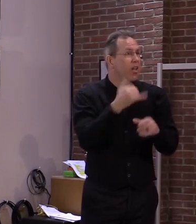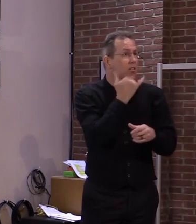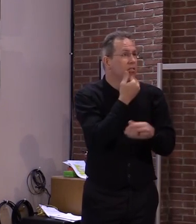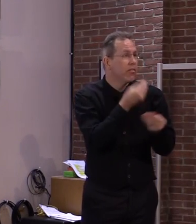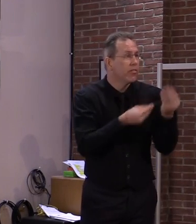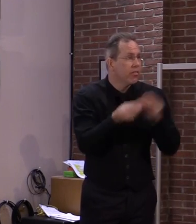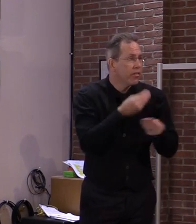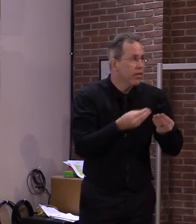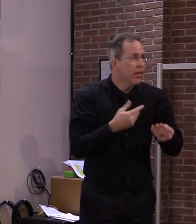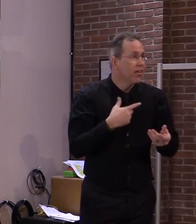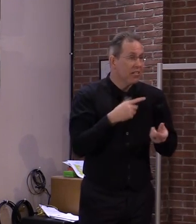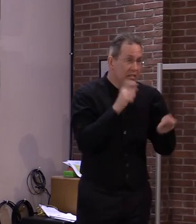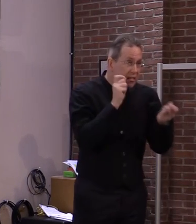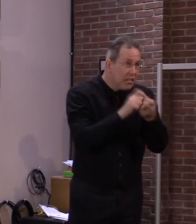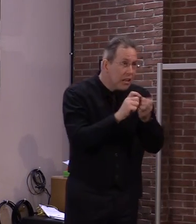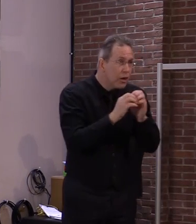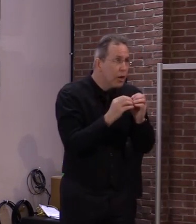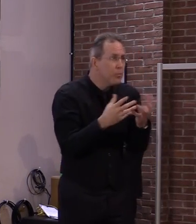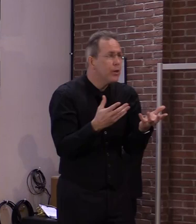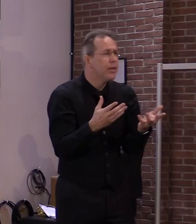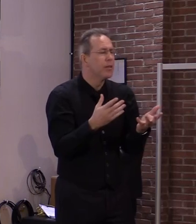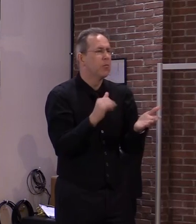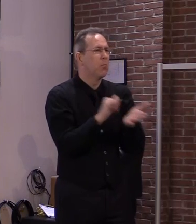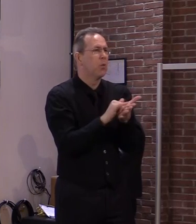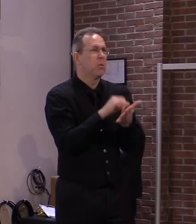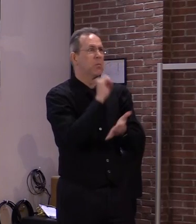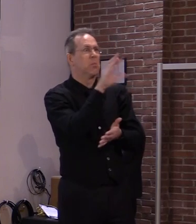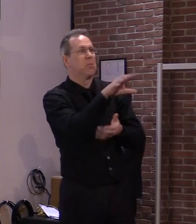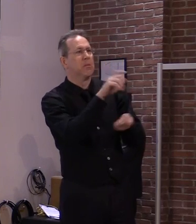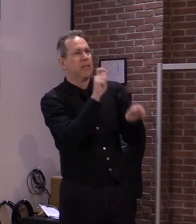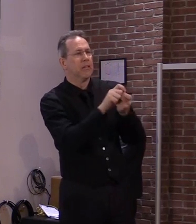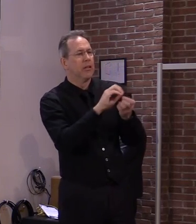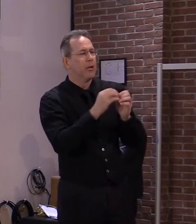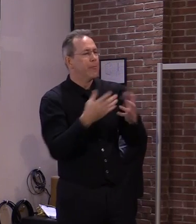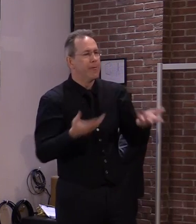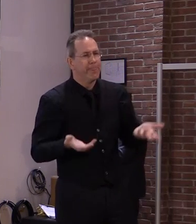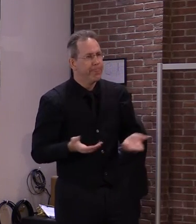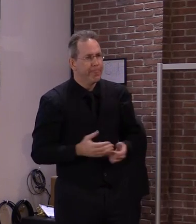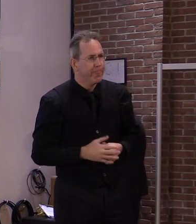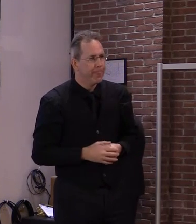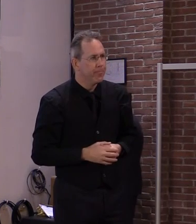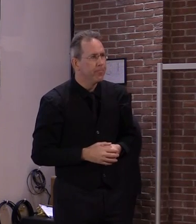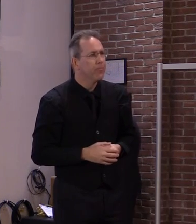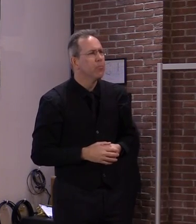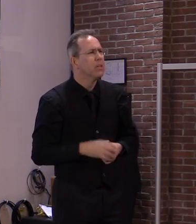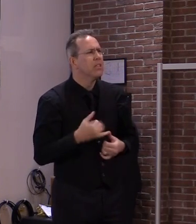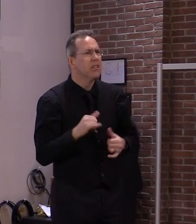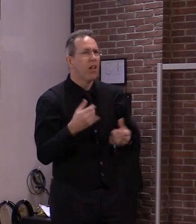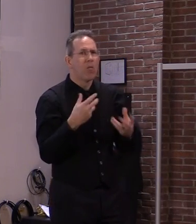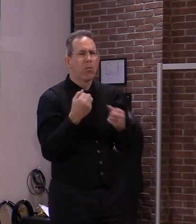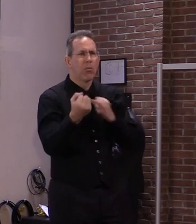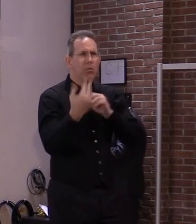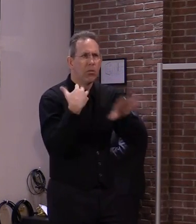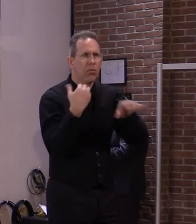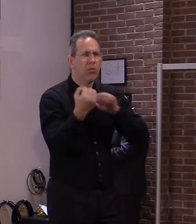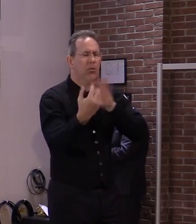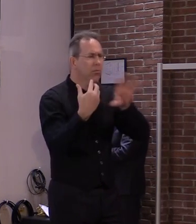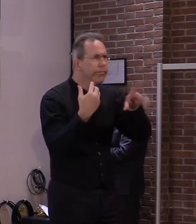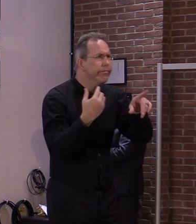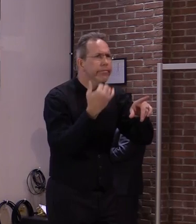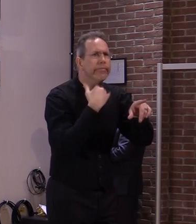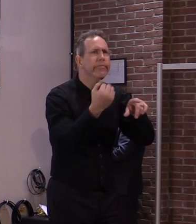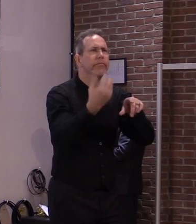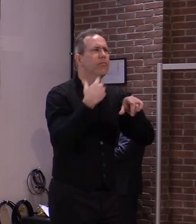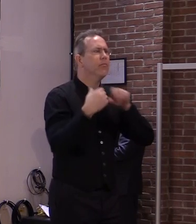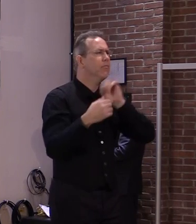are constantly receiving return 1099s to this day. But I